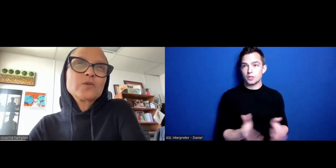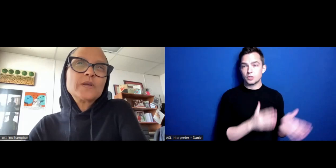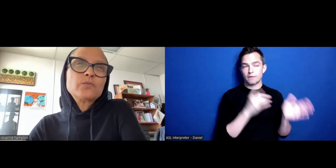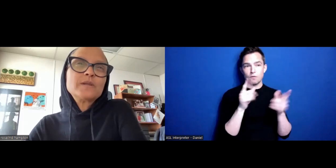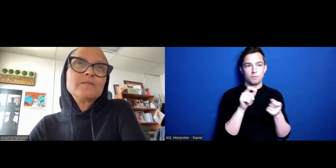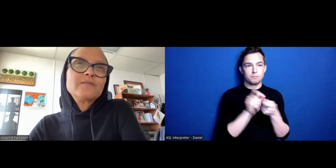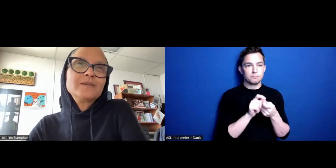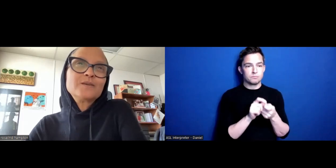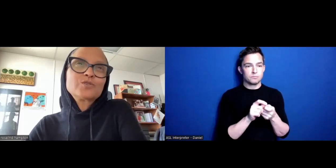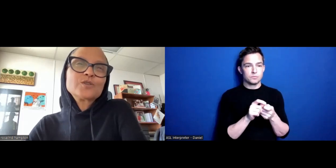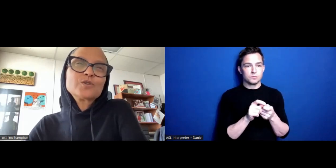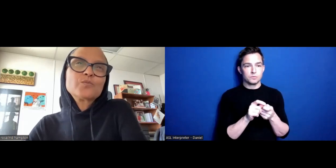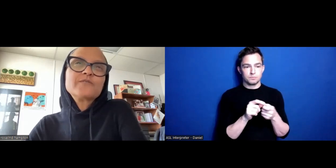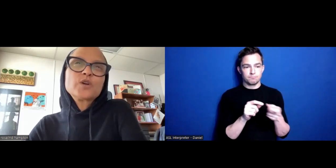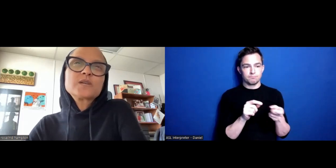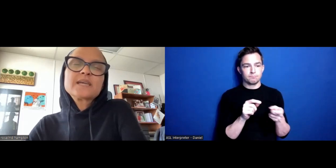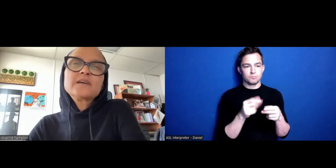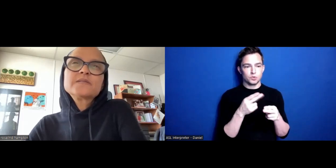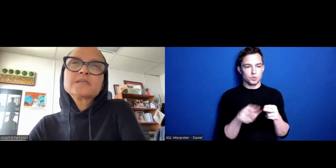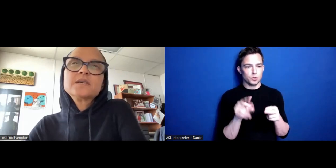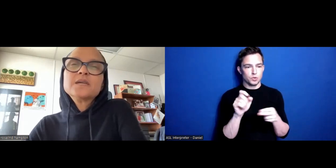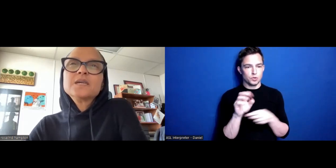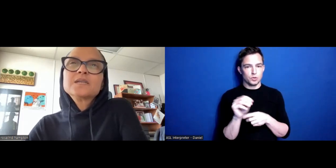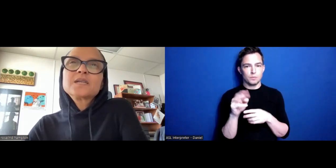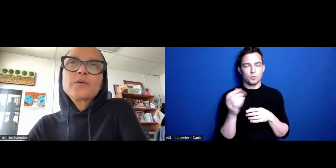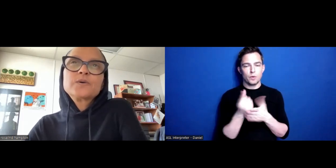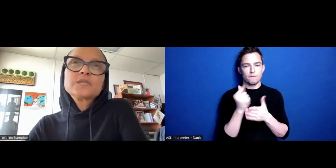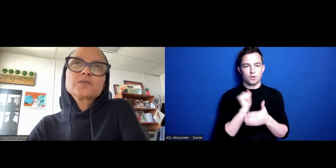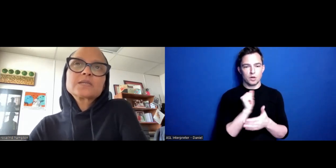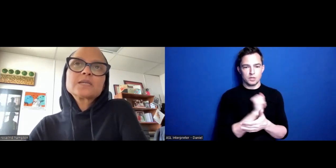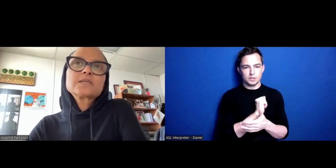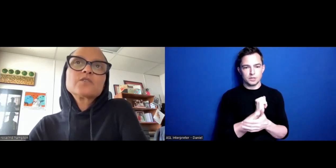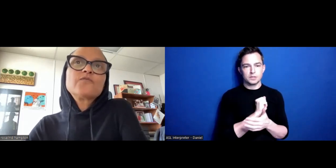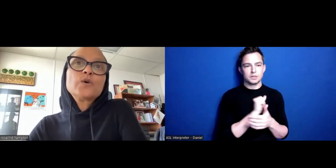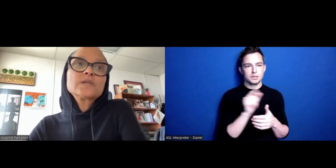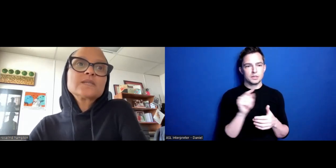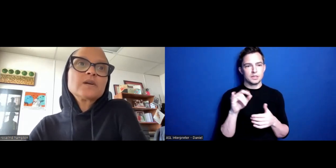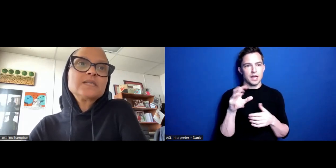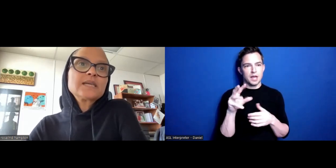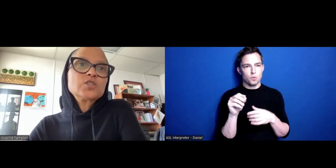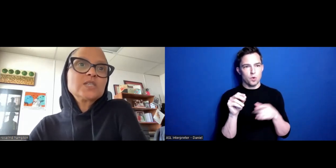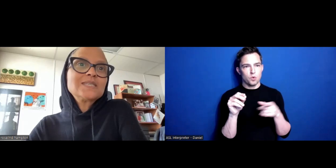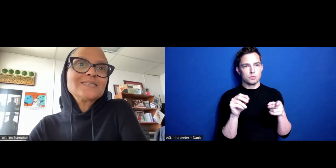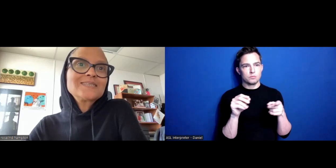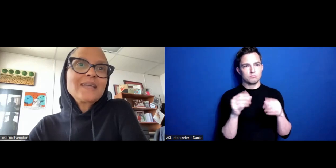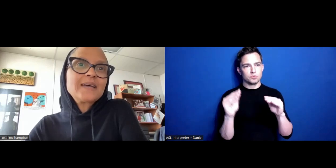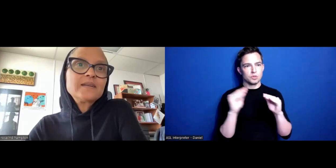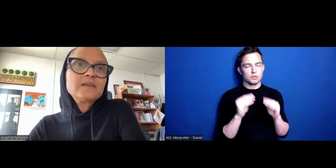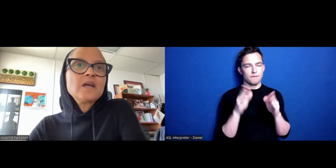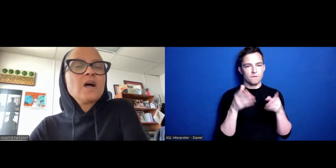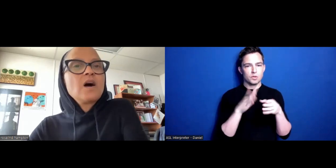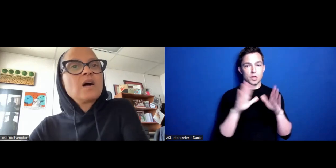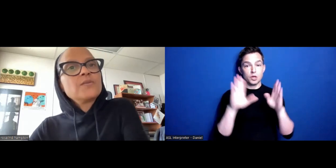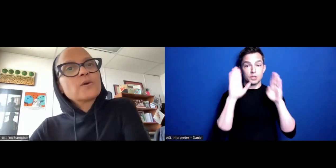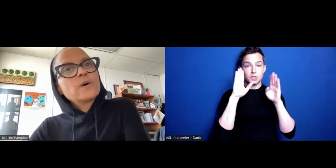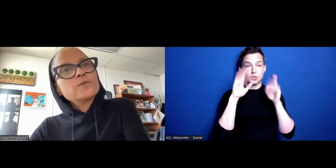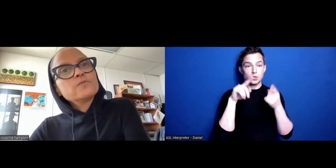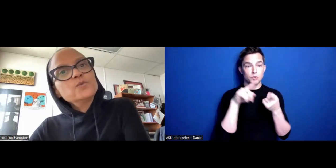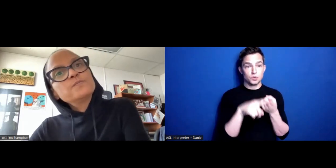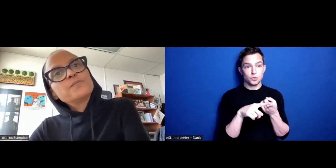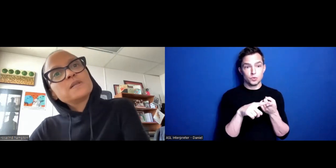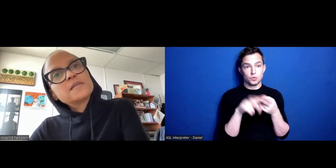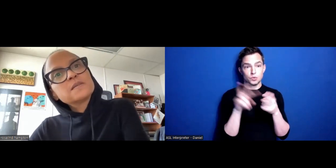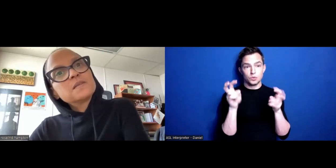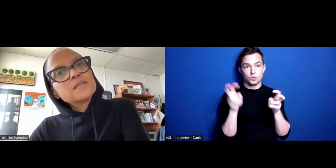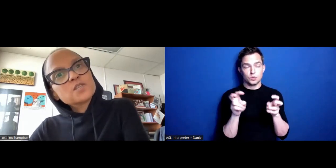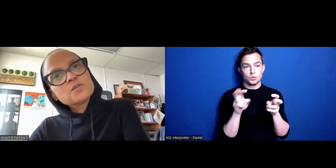potential short-term win for ourselves, Taiwo instructs us to focus our intention instead on the quote,